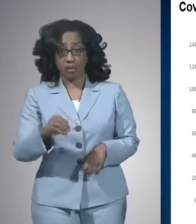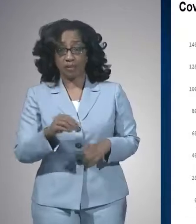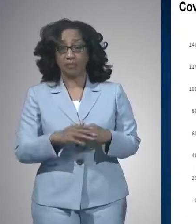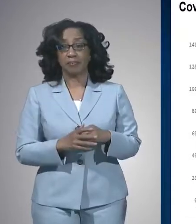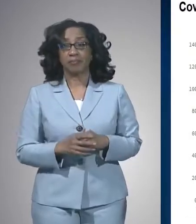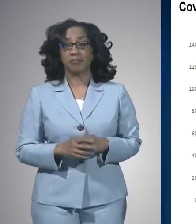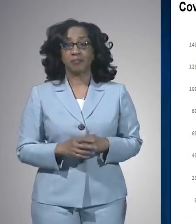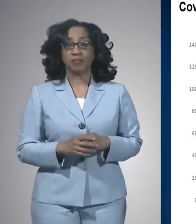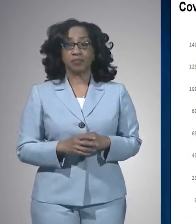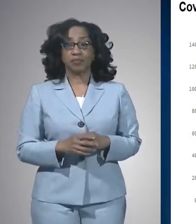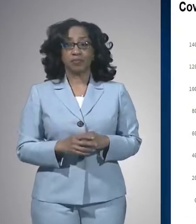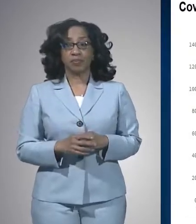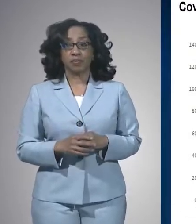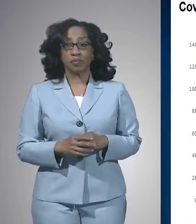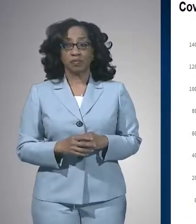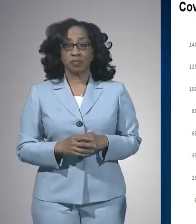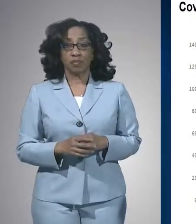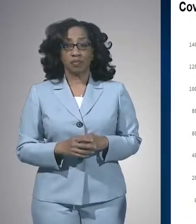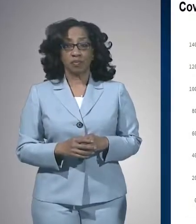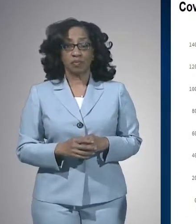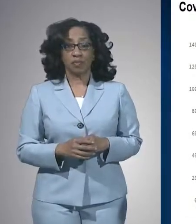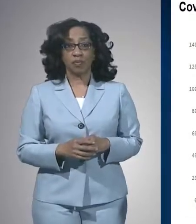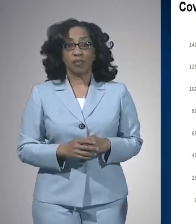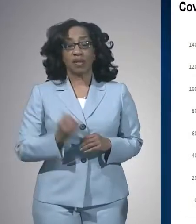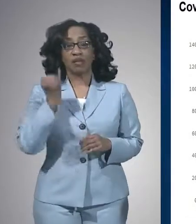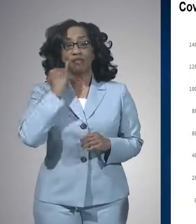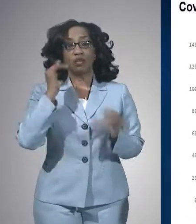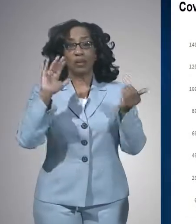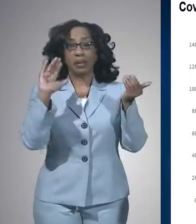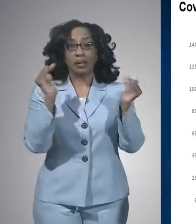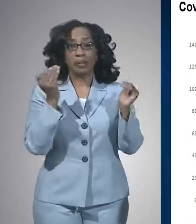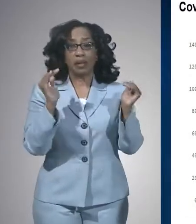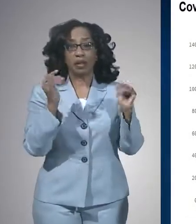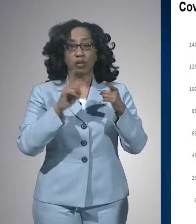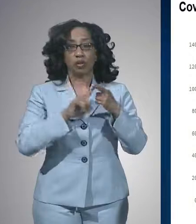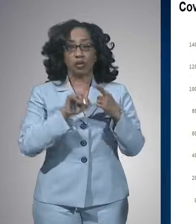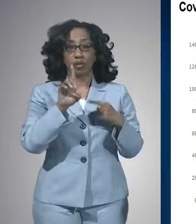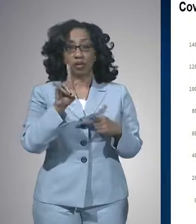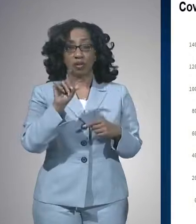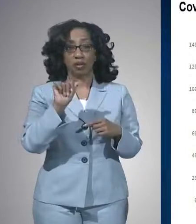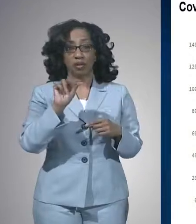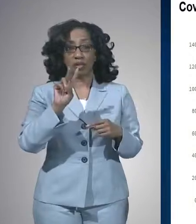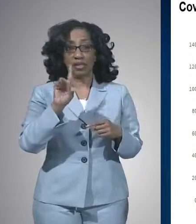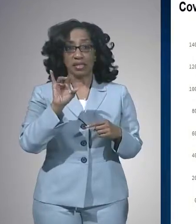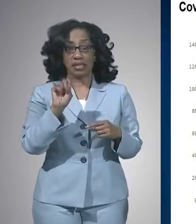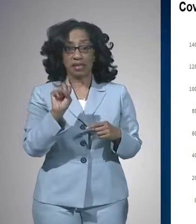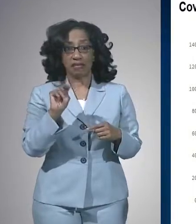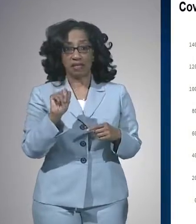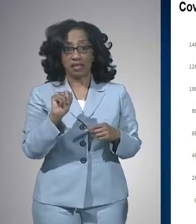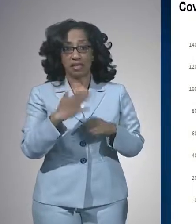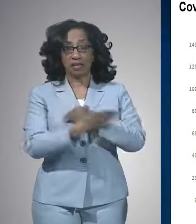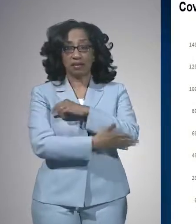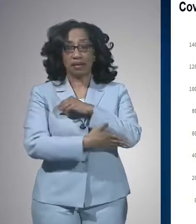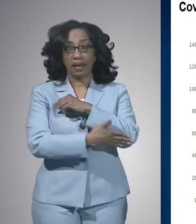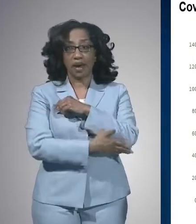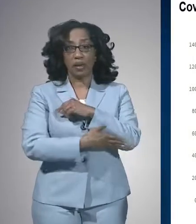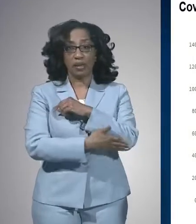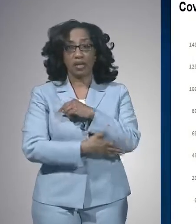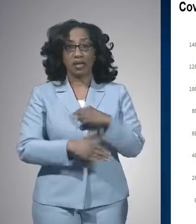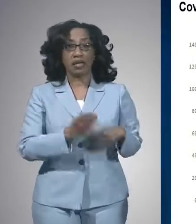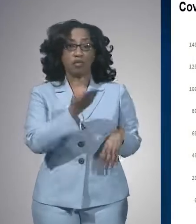slide. And then when you compare Shelby County to Davidson County has a case rate